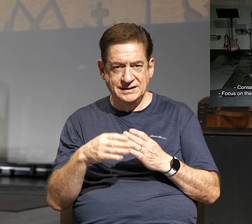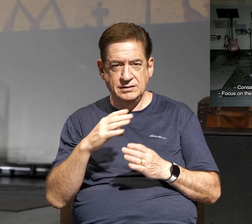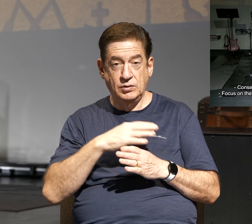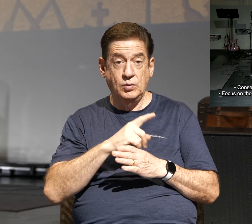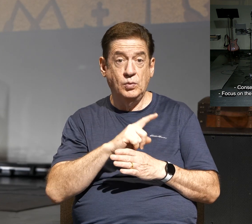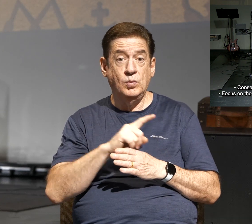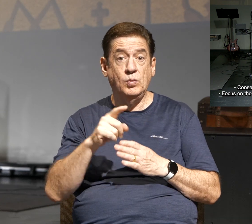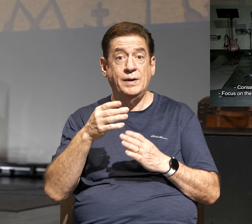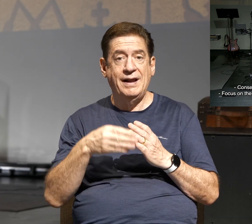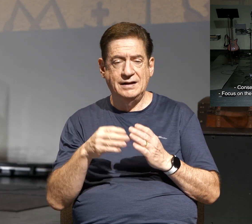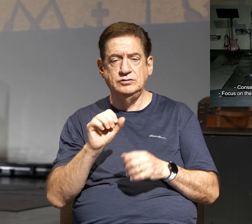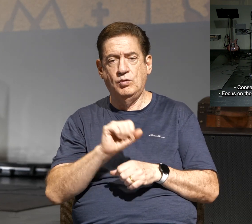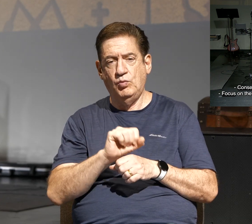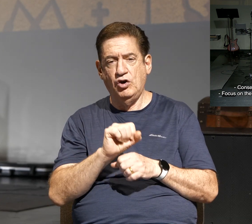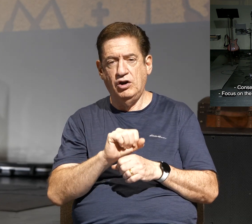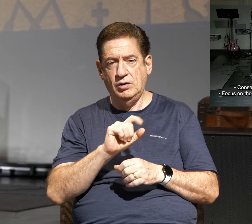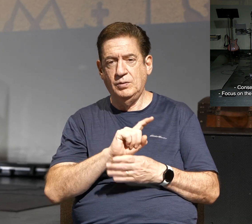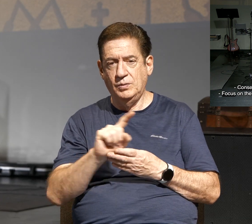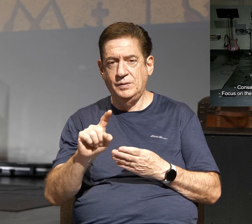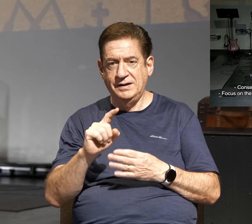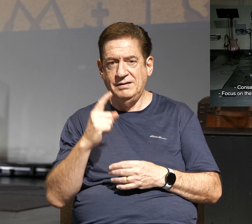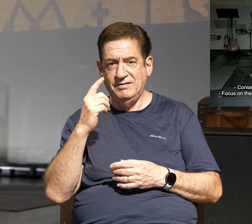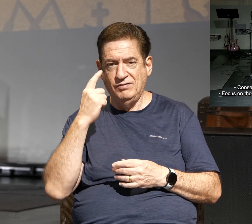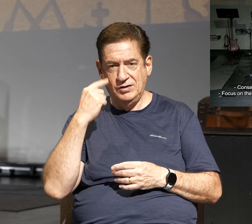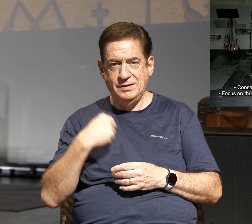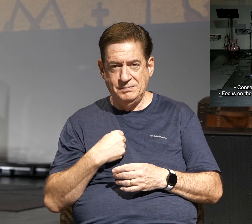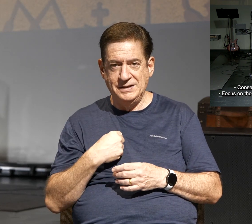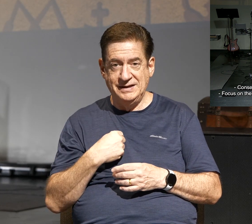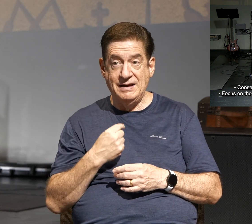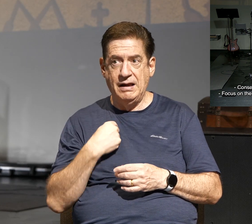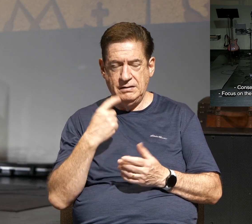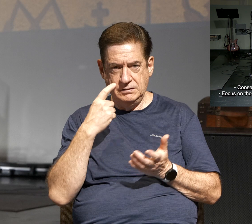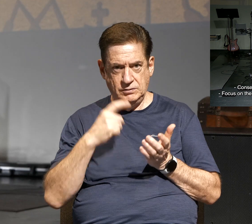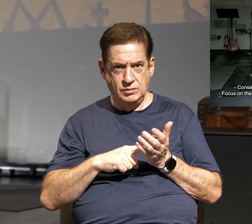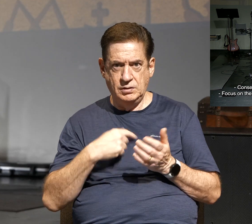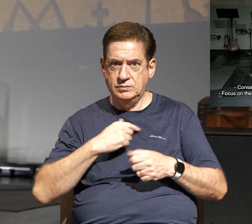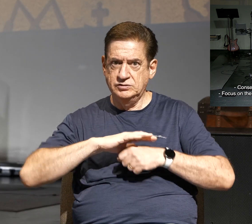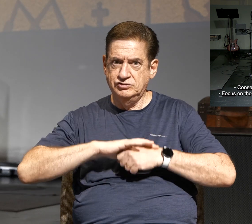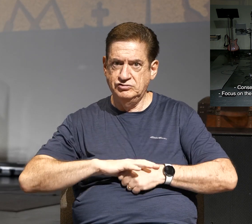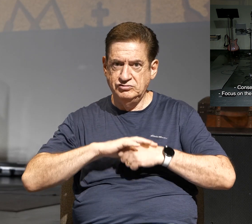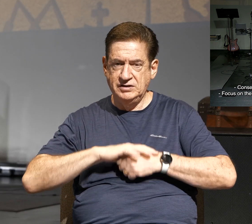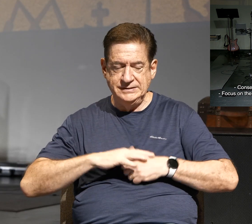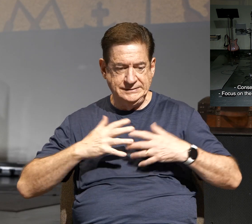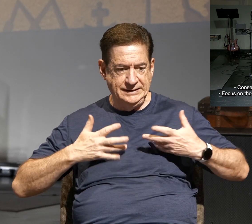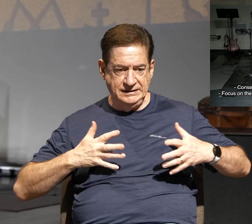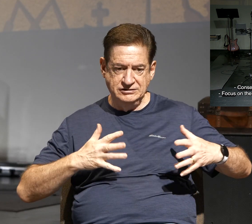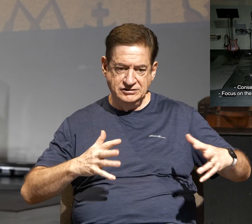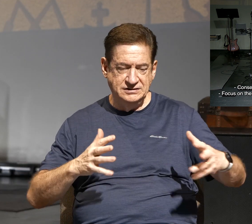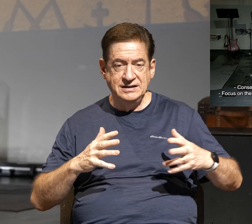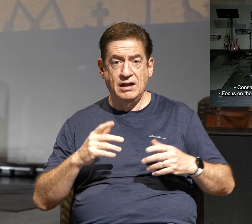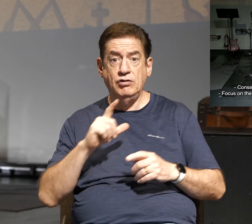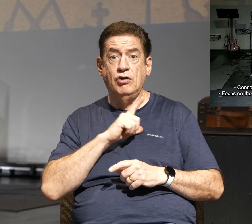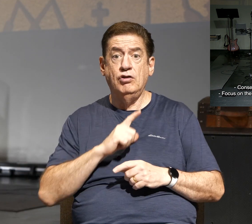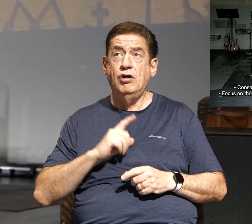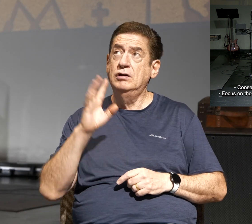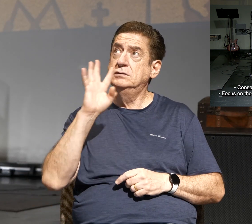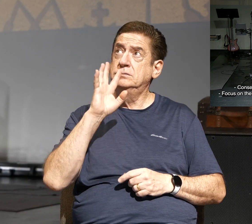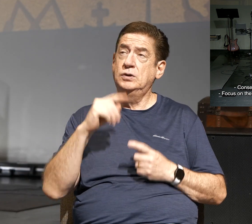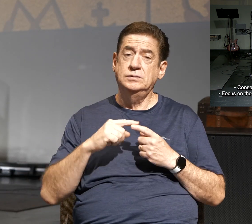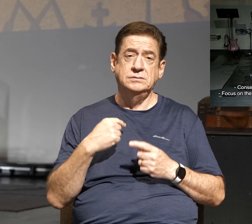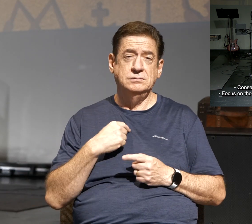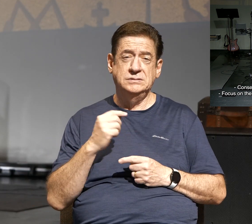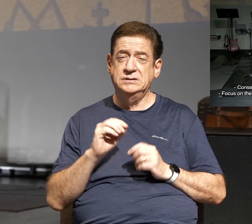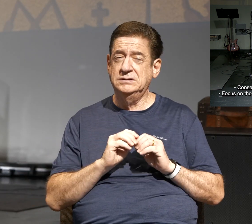are work weeks for me, part of my work week. And I noticed that I was stressed and anxious. I was feeling stressed and anxious. The Lord spoke to me so